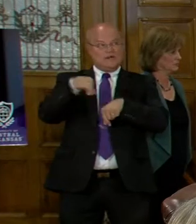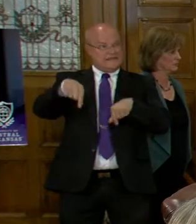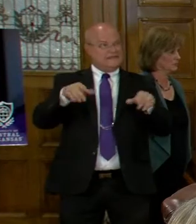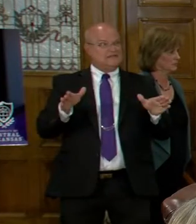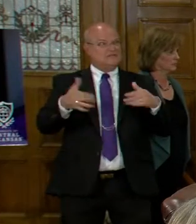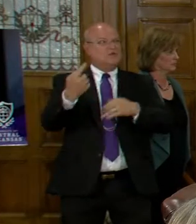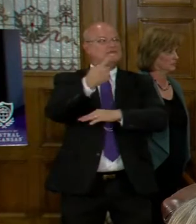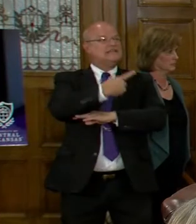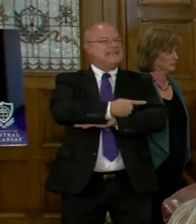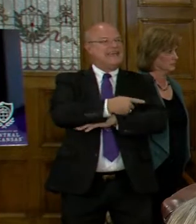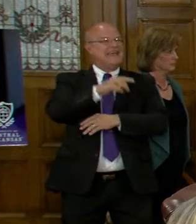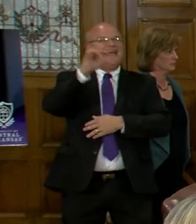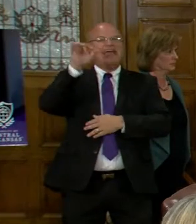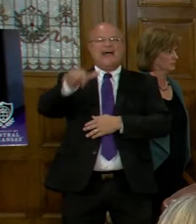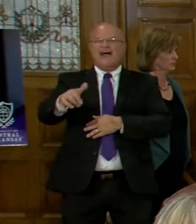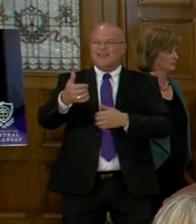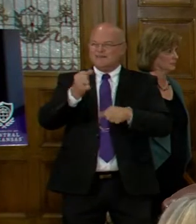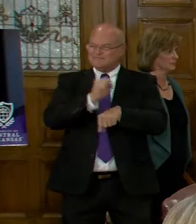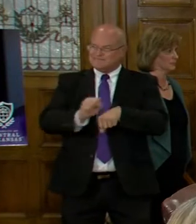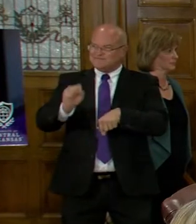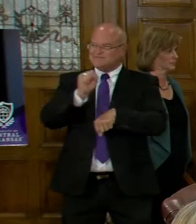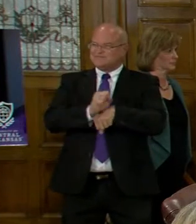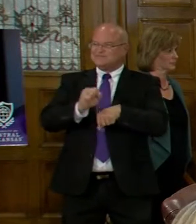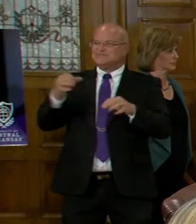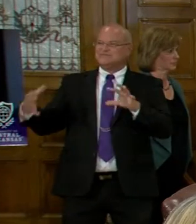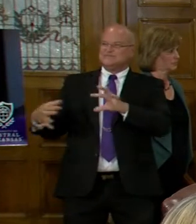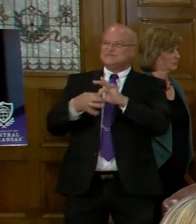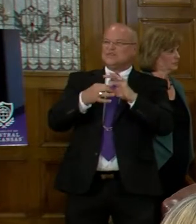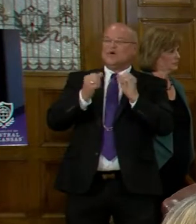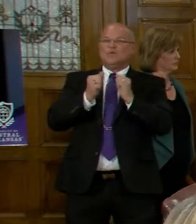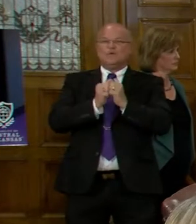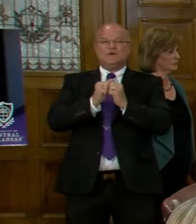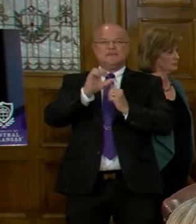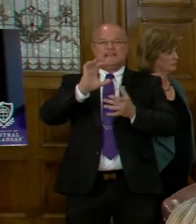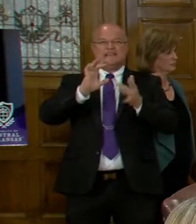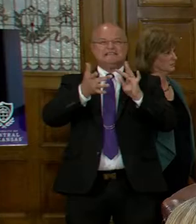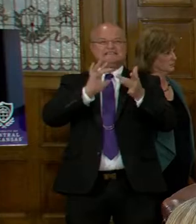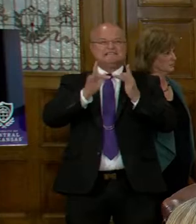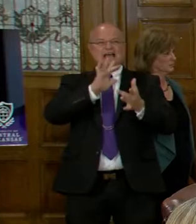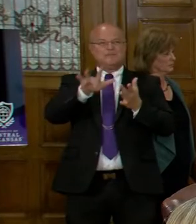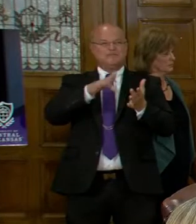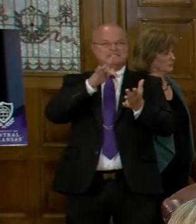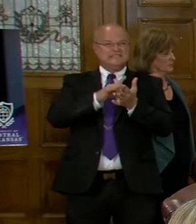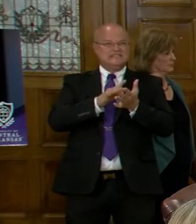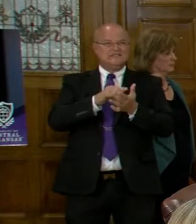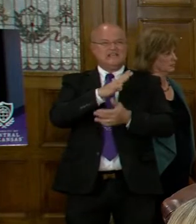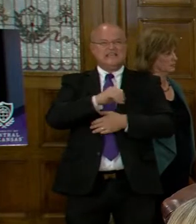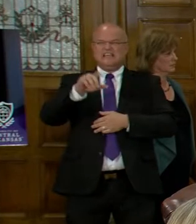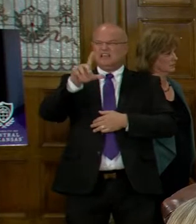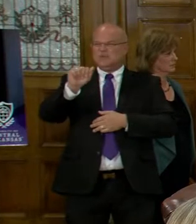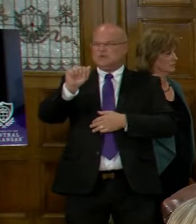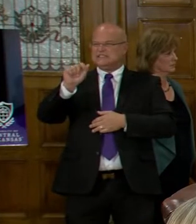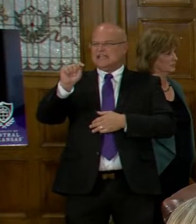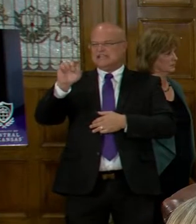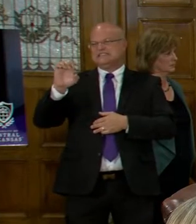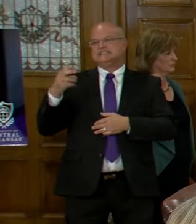today. And those efforts were in association with the Cyber Innovation Center and with Louisiana